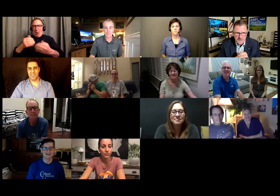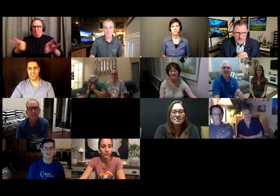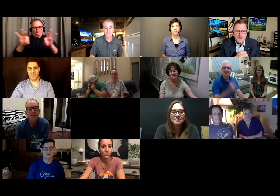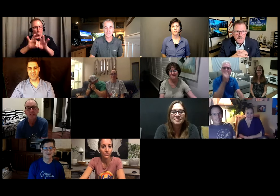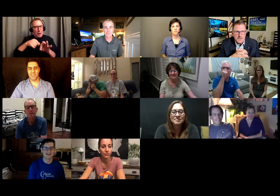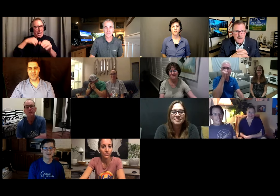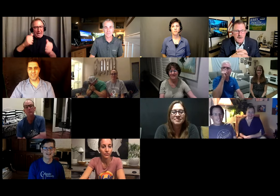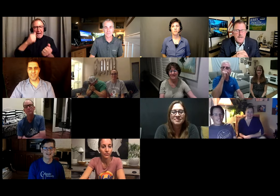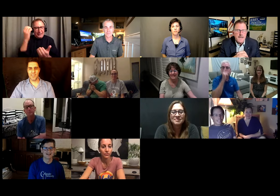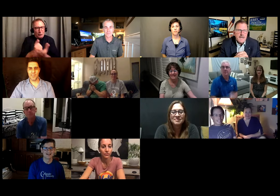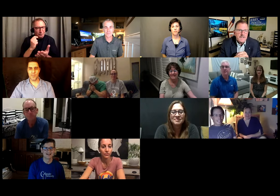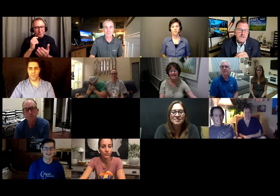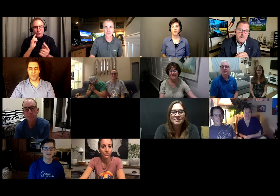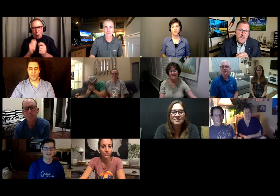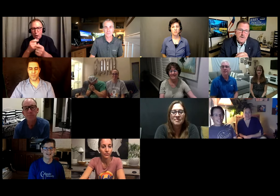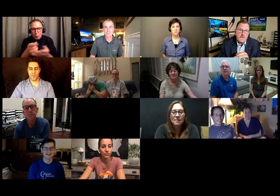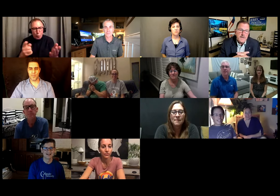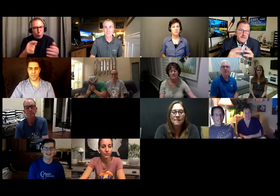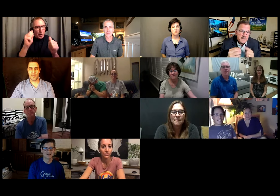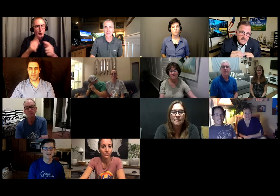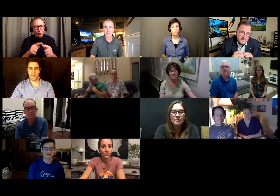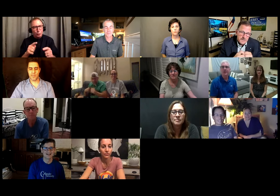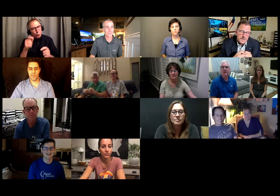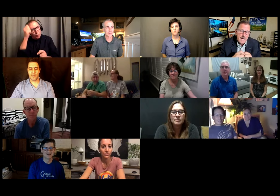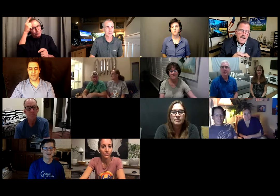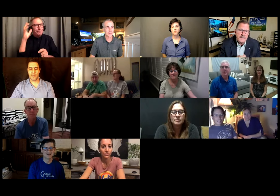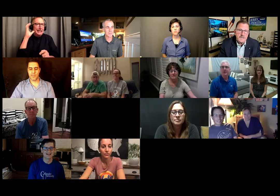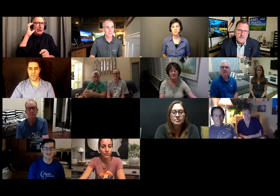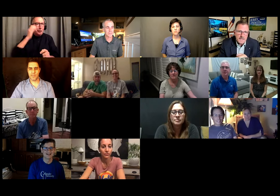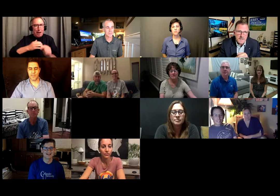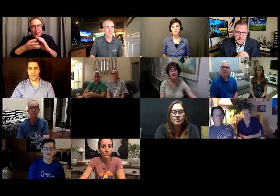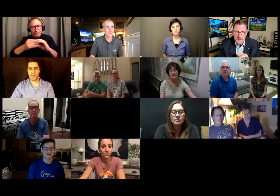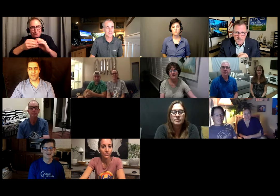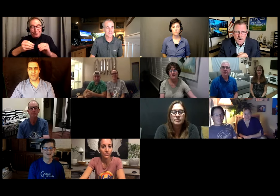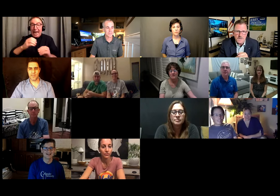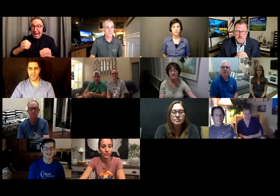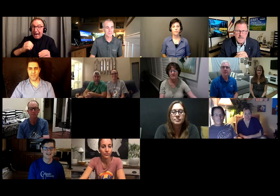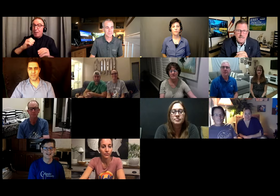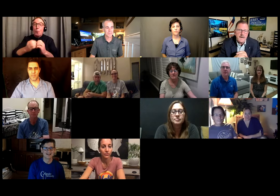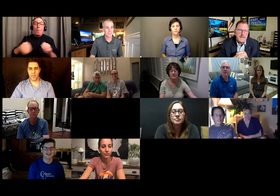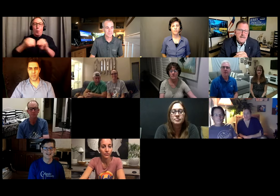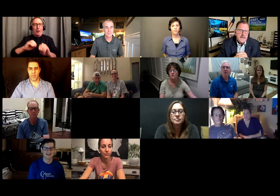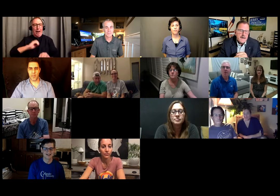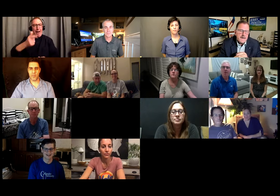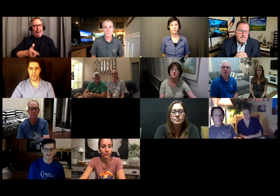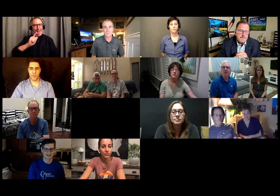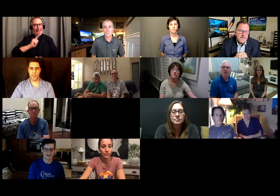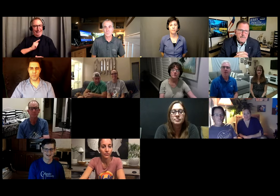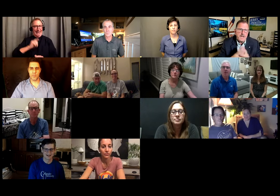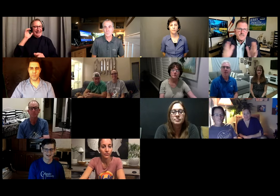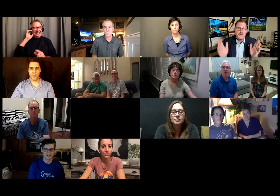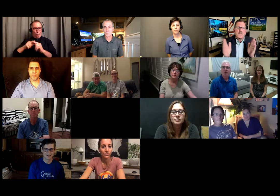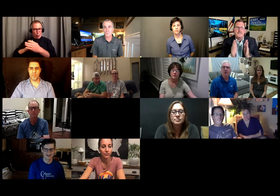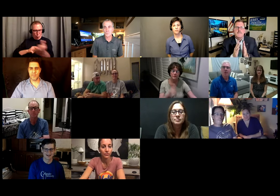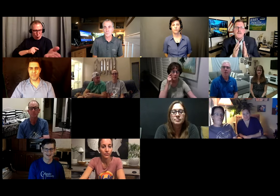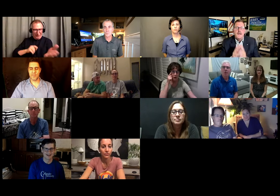talk to you and you're able to hear me. It's also important for me to listen to you. And so that's a bigger part of this meeting tonight. I'm